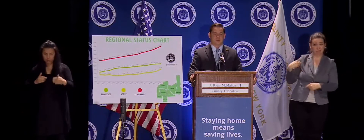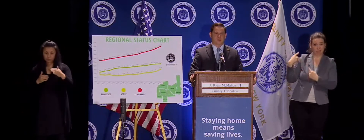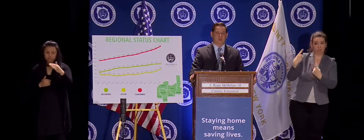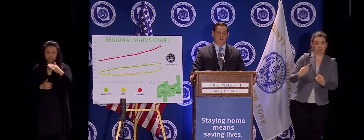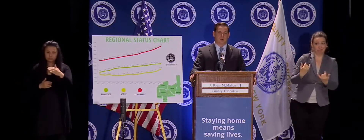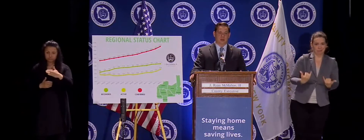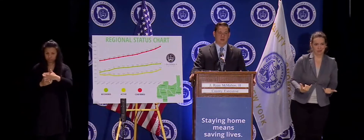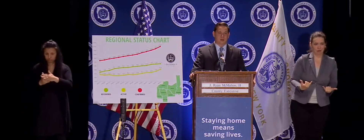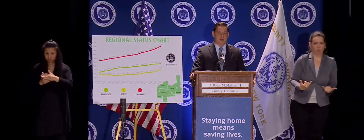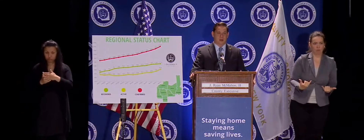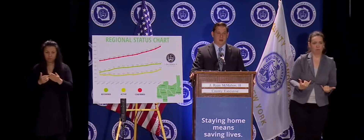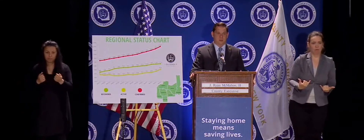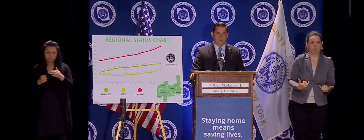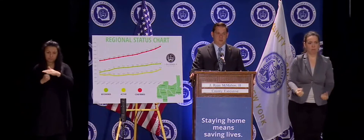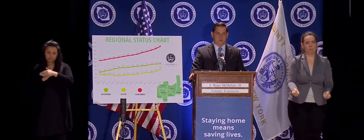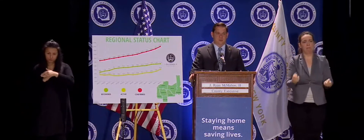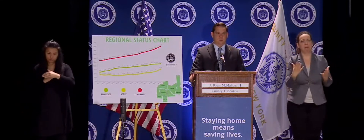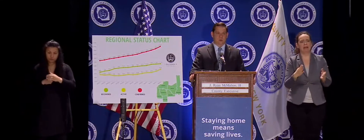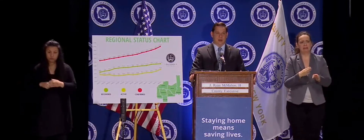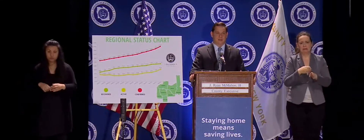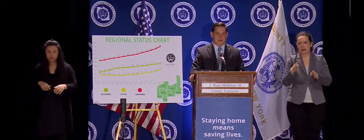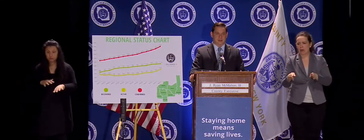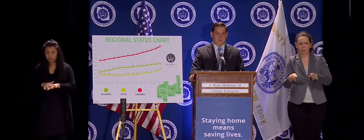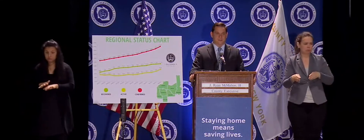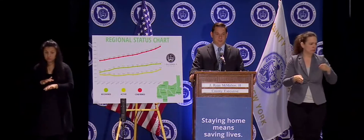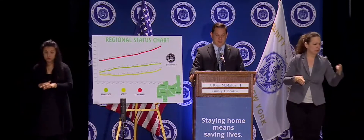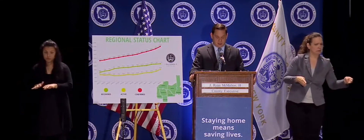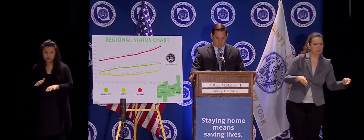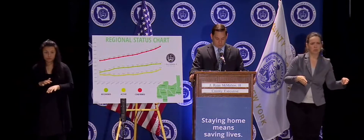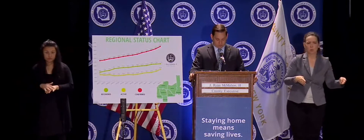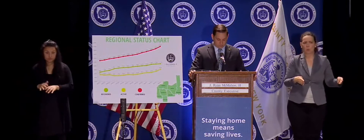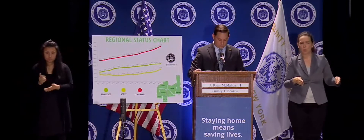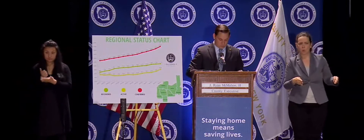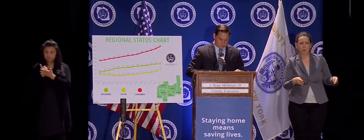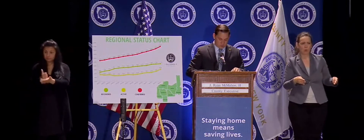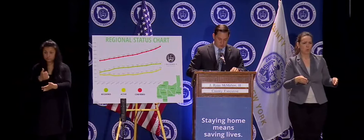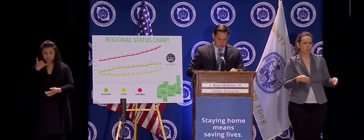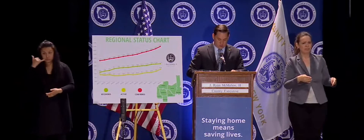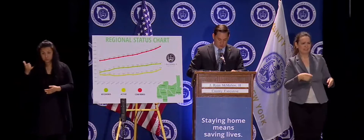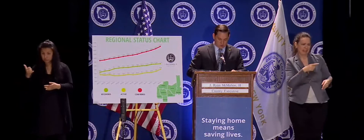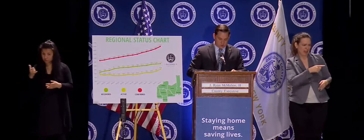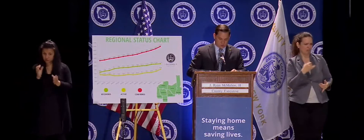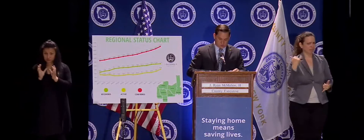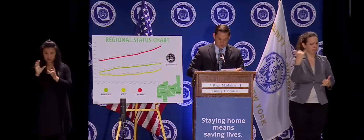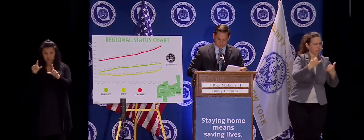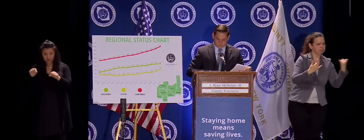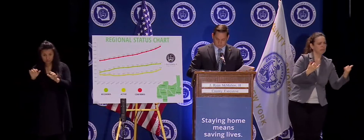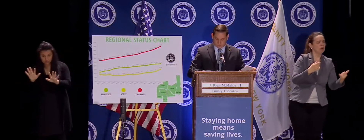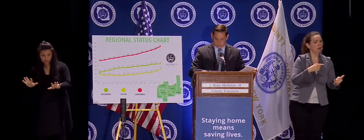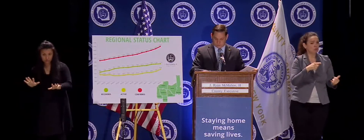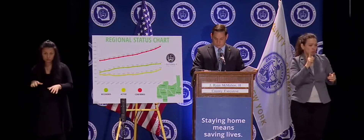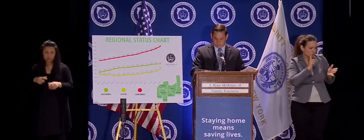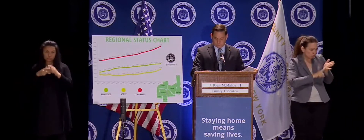same position that you're in. Please contact them and get help. Questions?